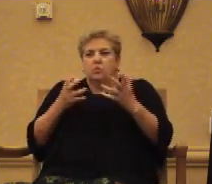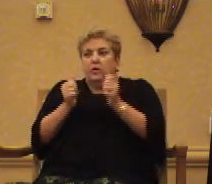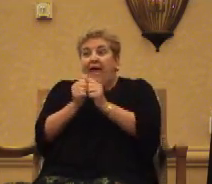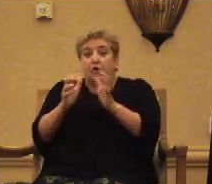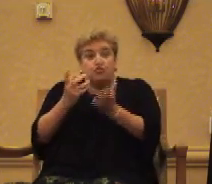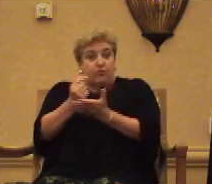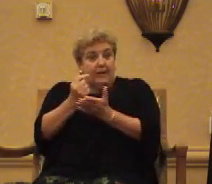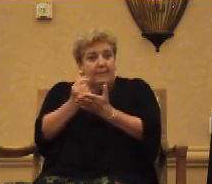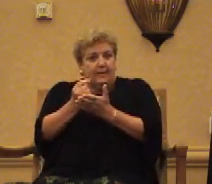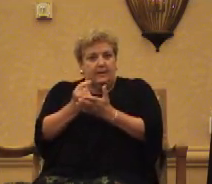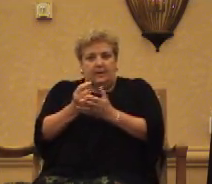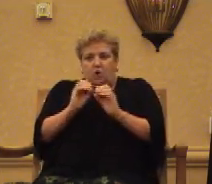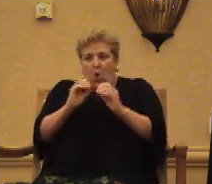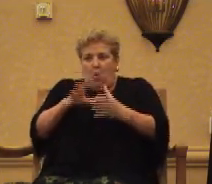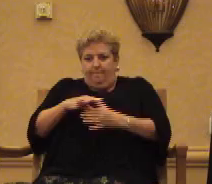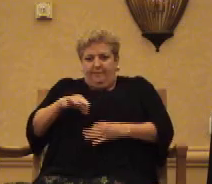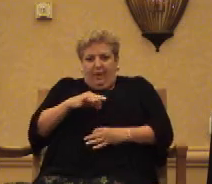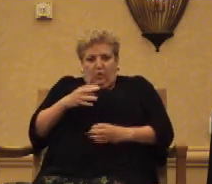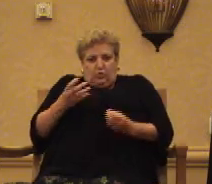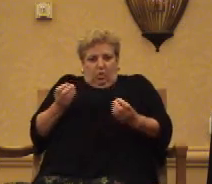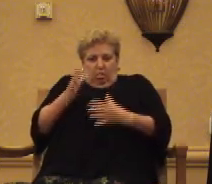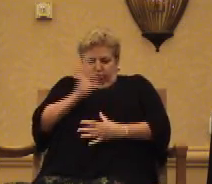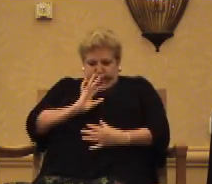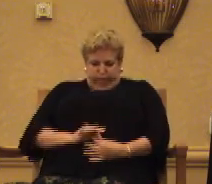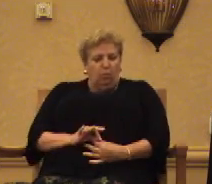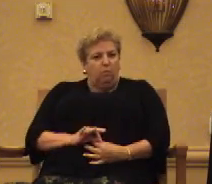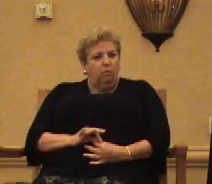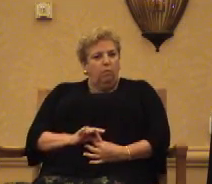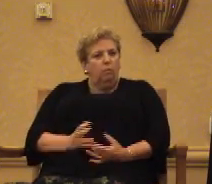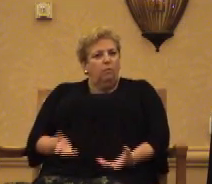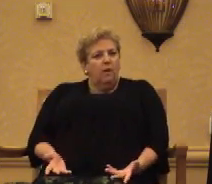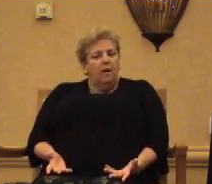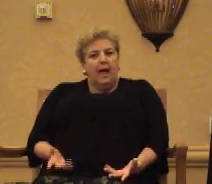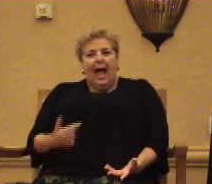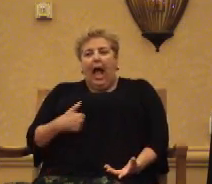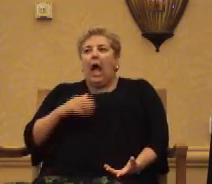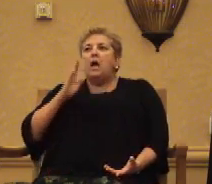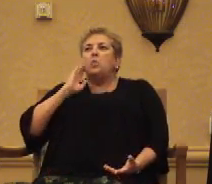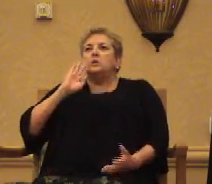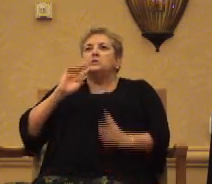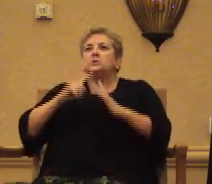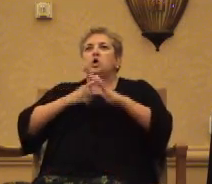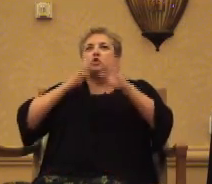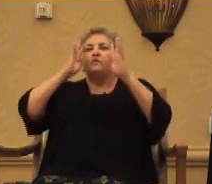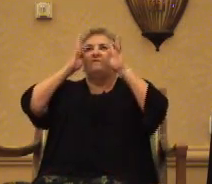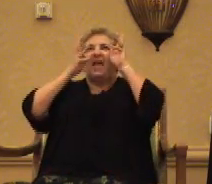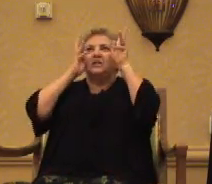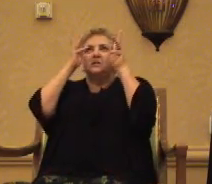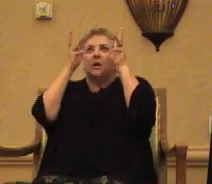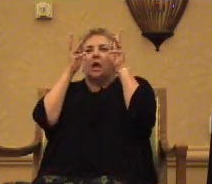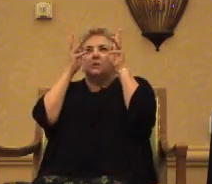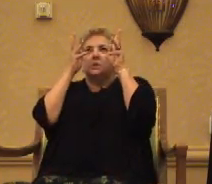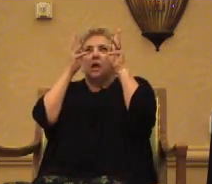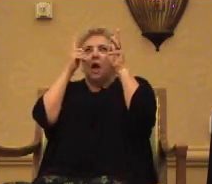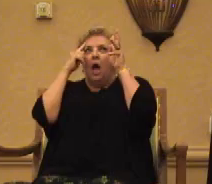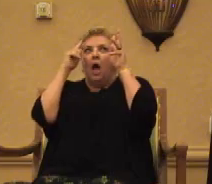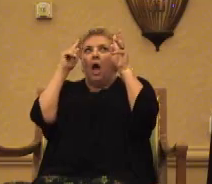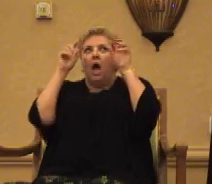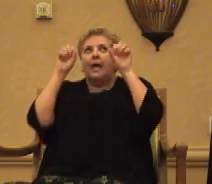untreated spiritual malady of alcoholism. And I will start to fantasize that I can party like I partied when I